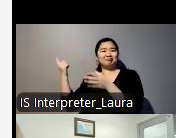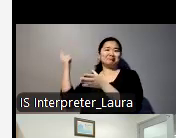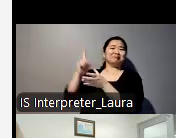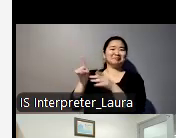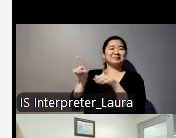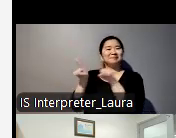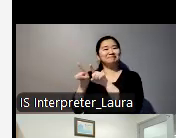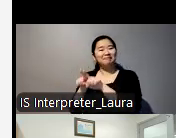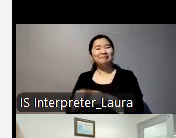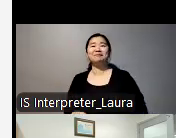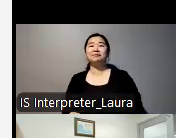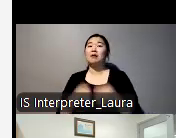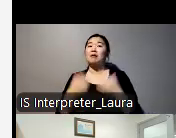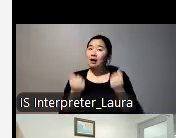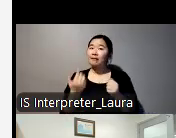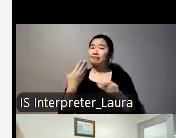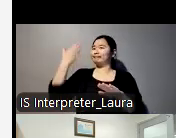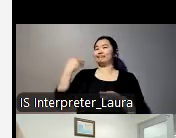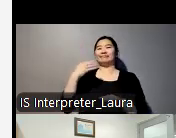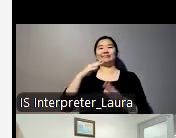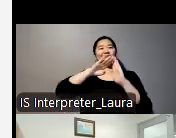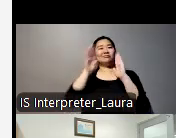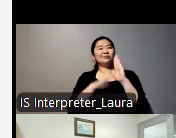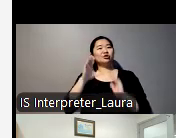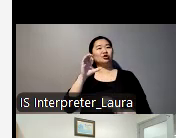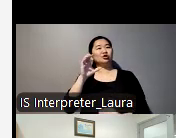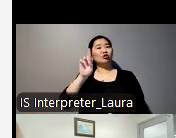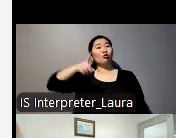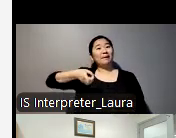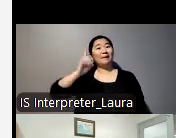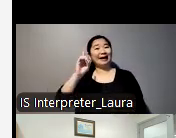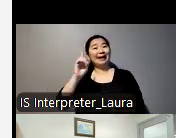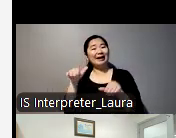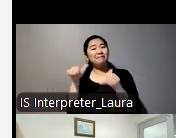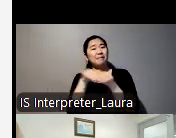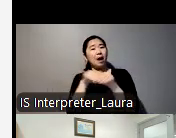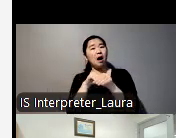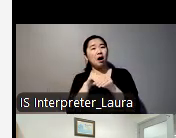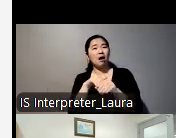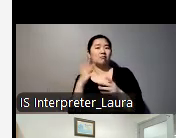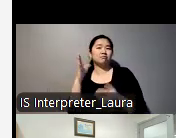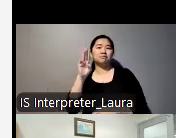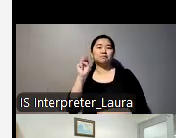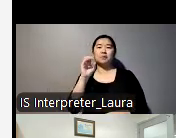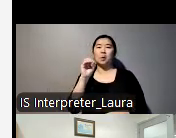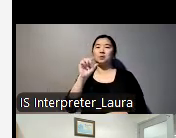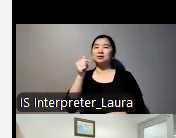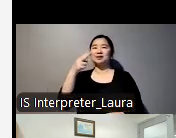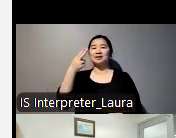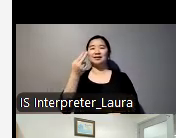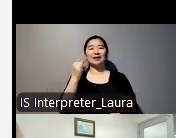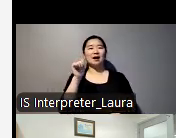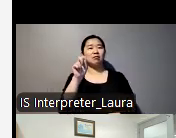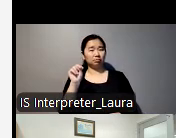psychosocial disabilities, and had a workshop also. IDA, CBM,